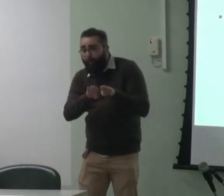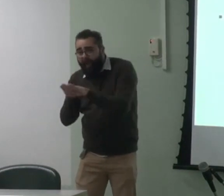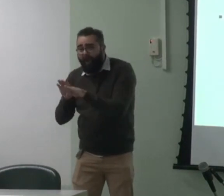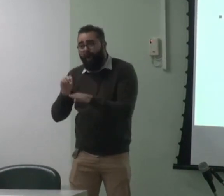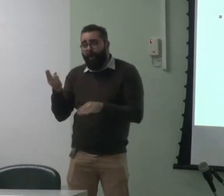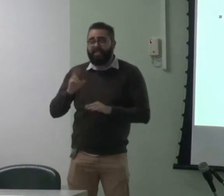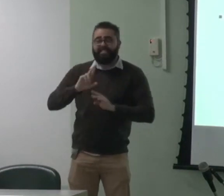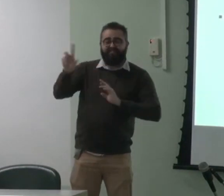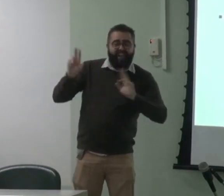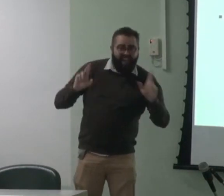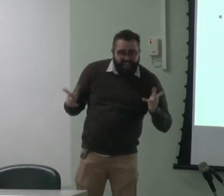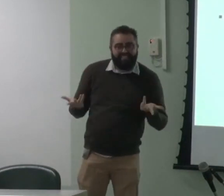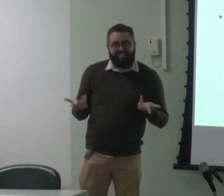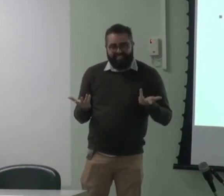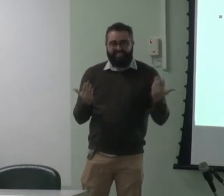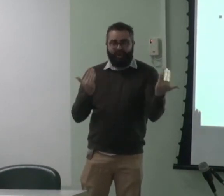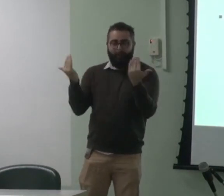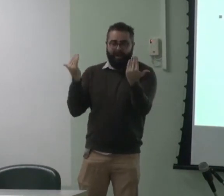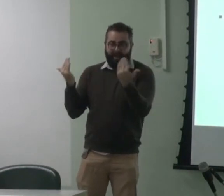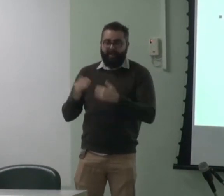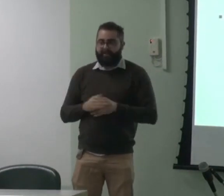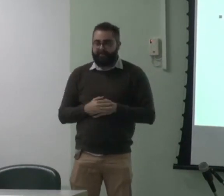part,